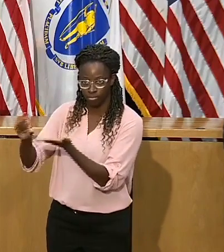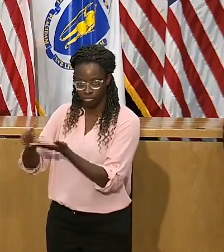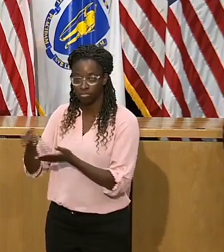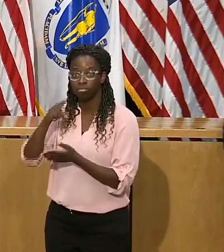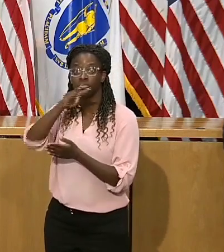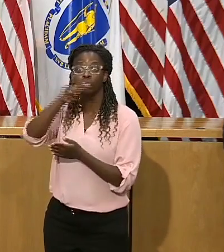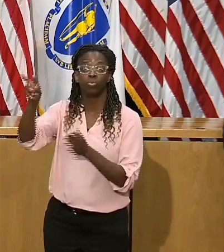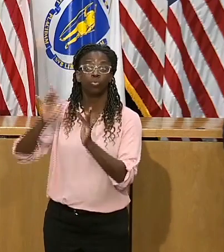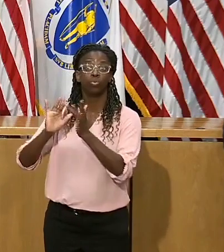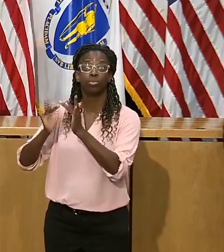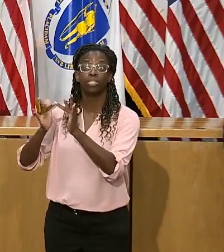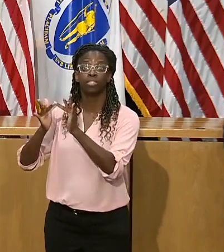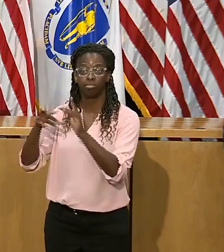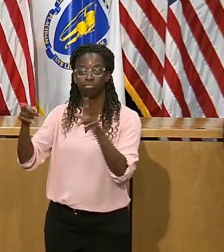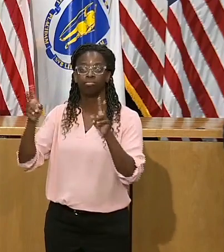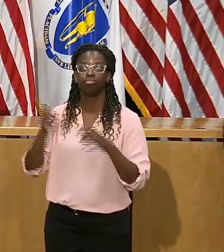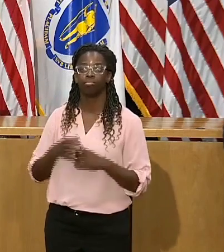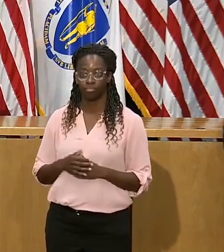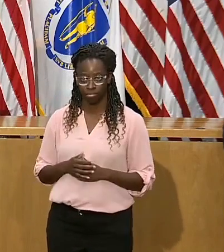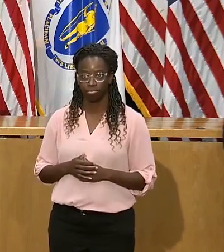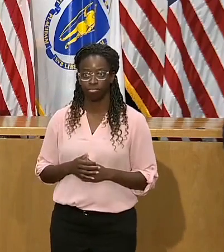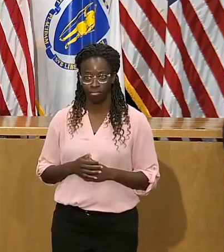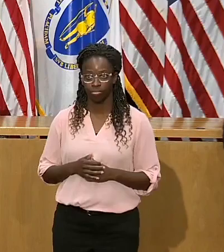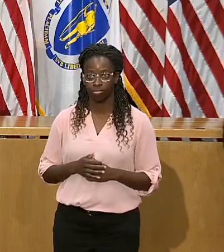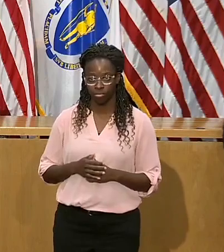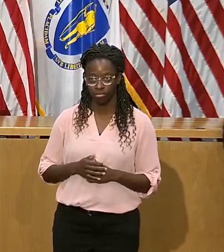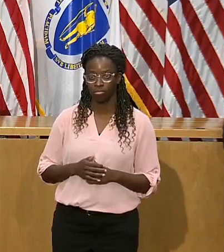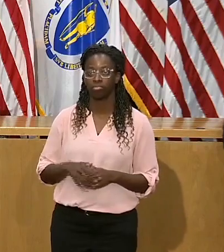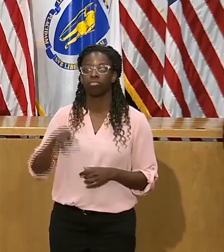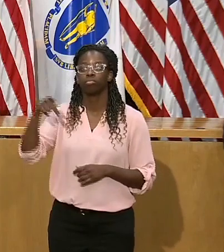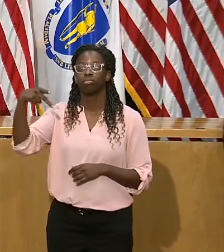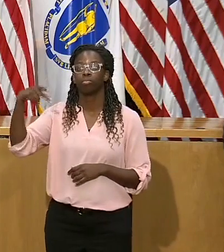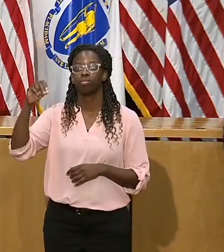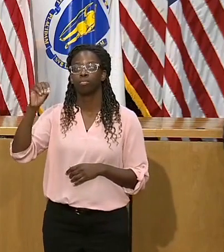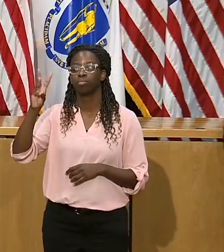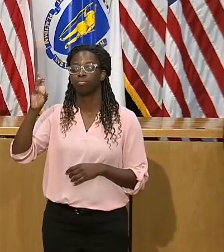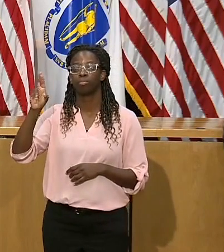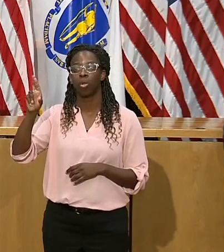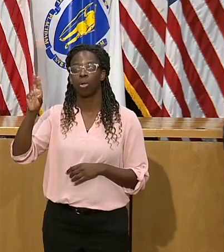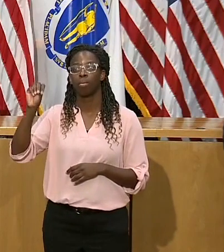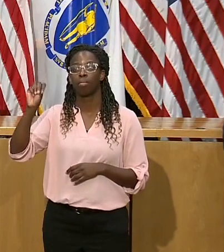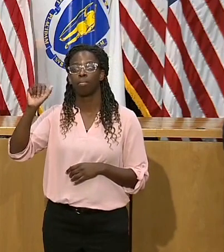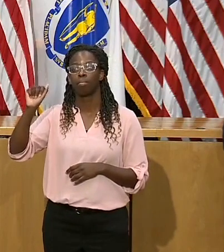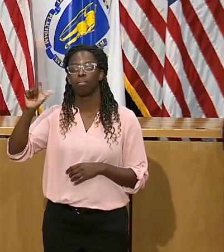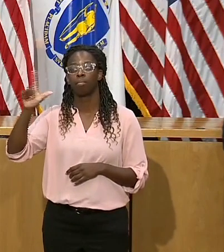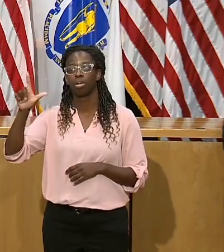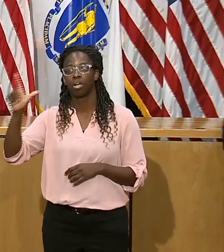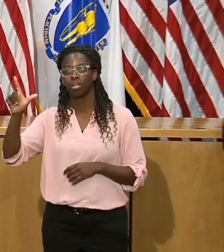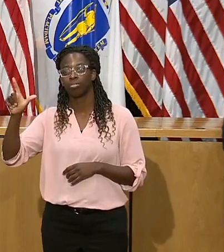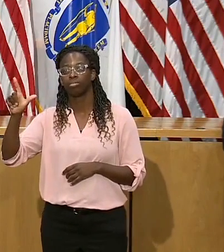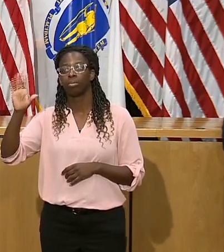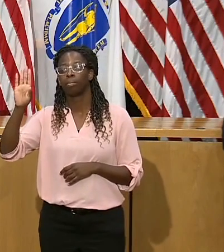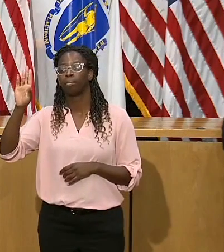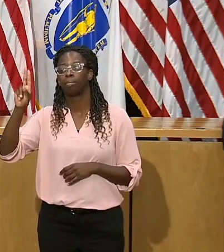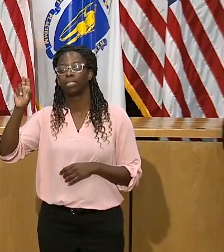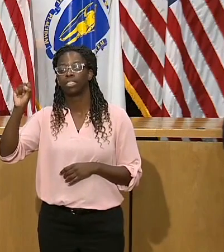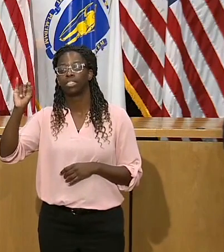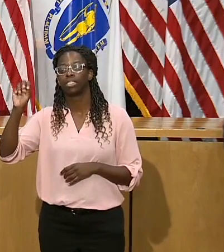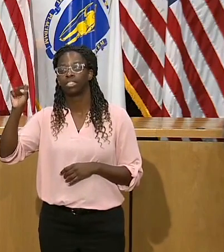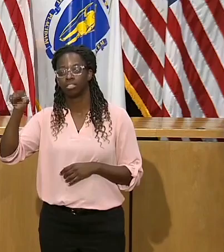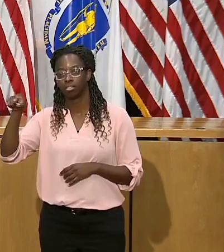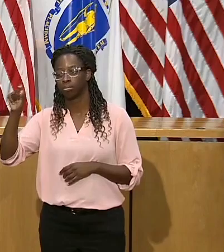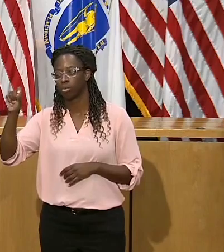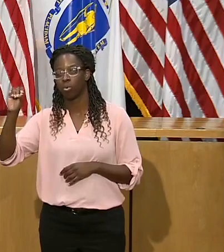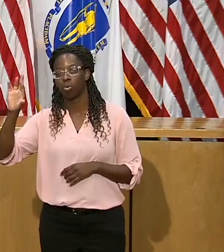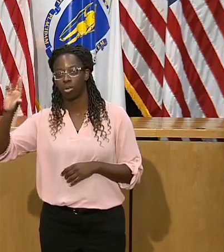empoweringsmallbusiness.org. We've made revitalizing downtowns a priority since this pandemic began by implementing multi-million-dollar